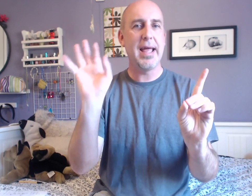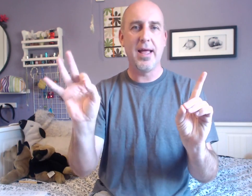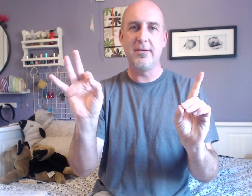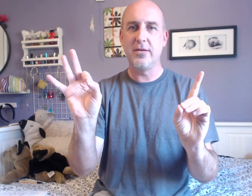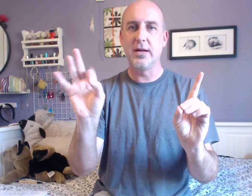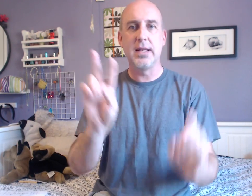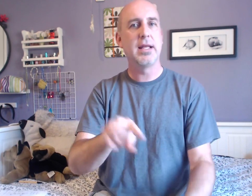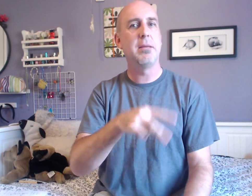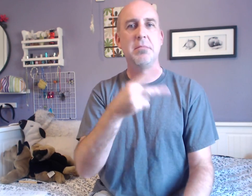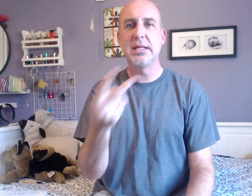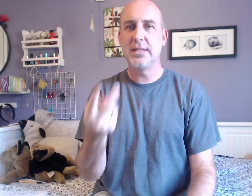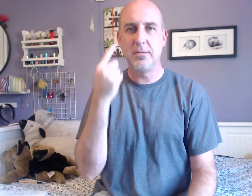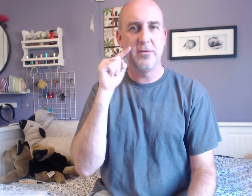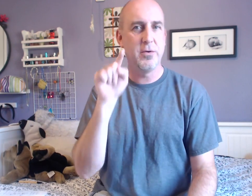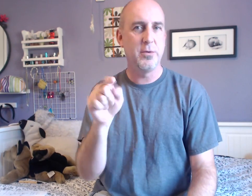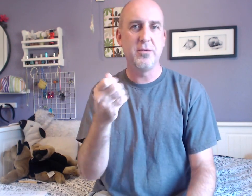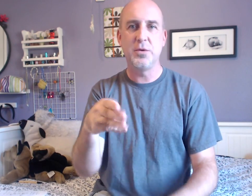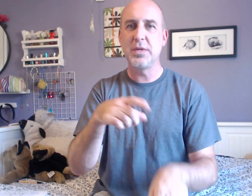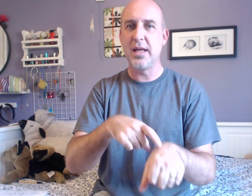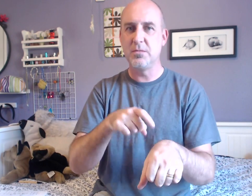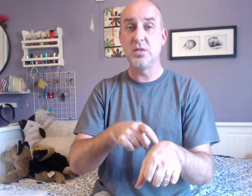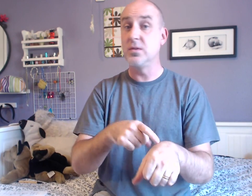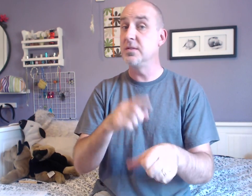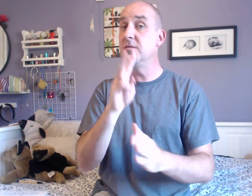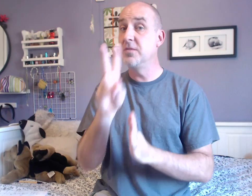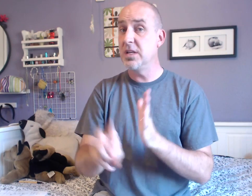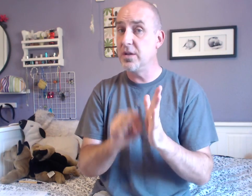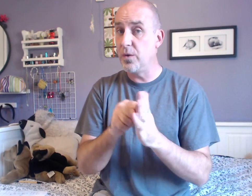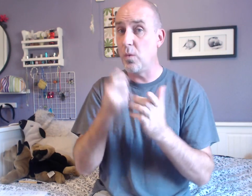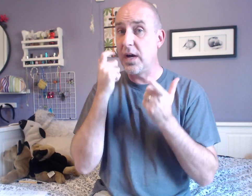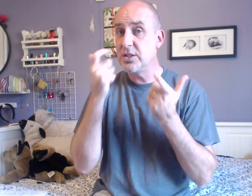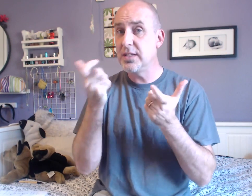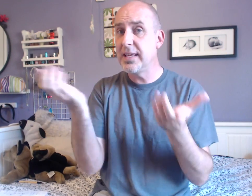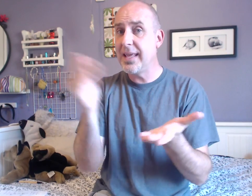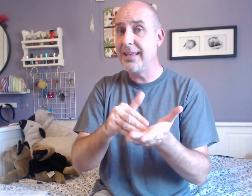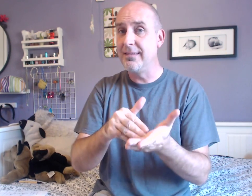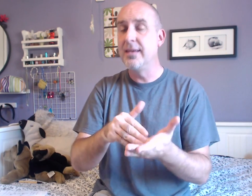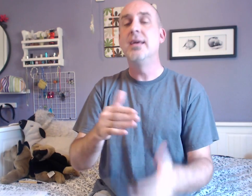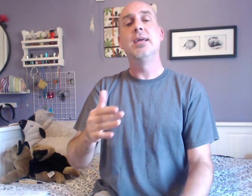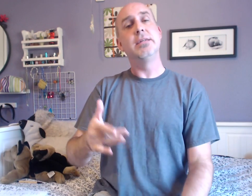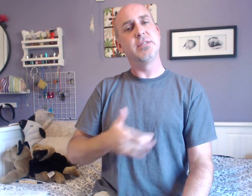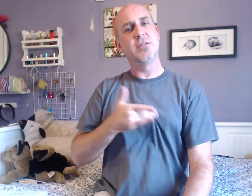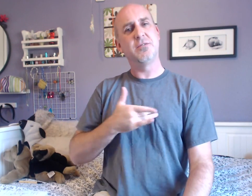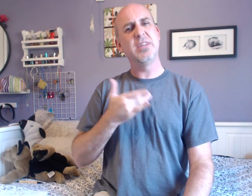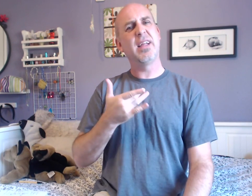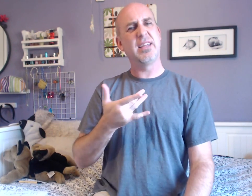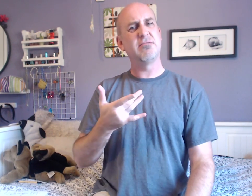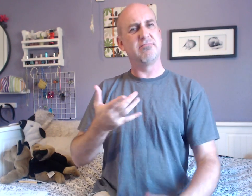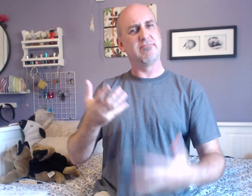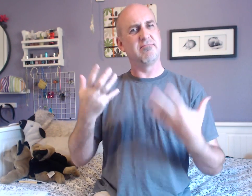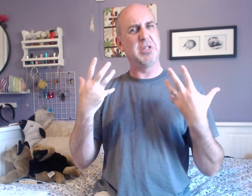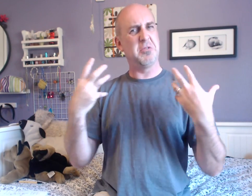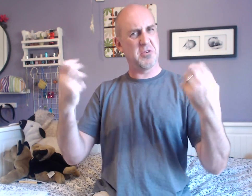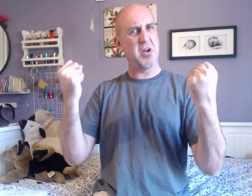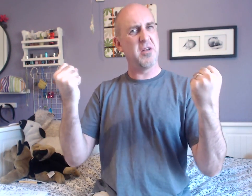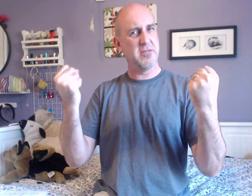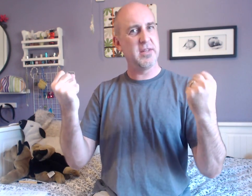F are going to get mixed up for you a few times. So this video, watch it again until you feel like you're confident that